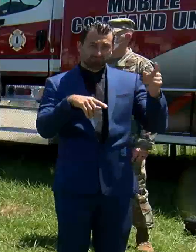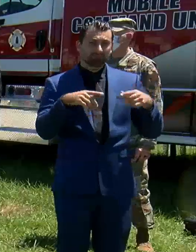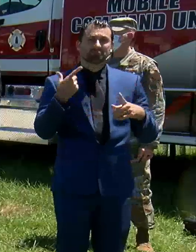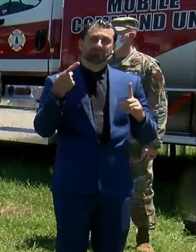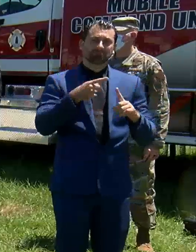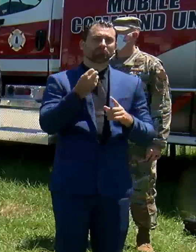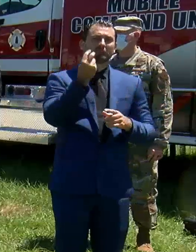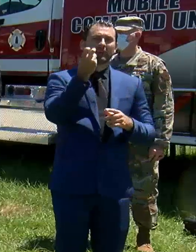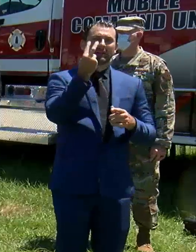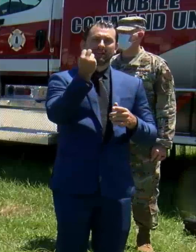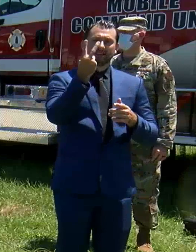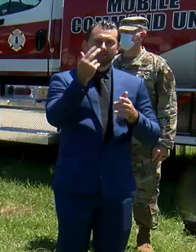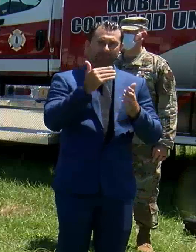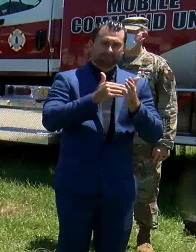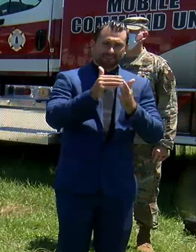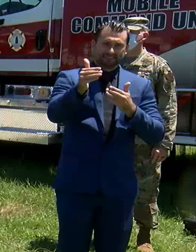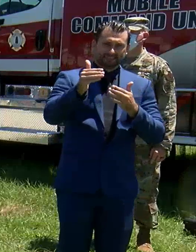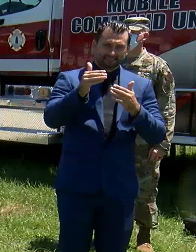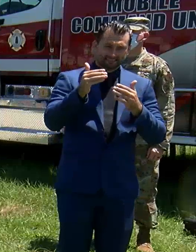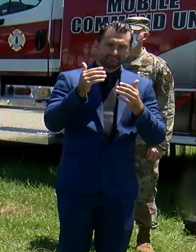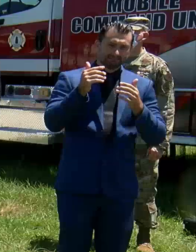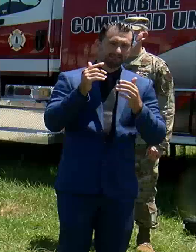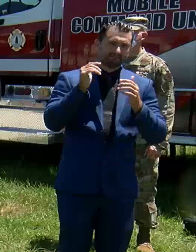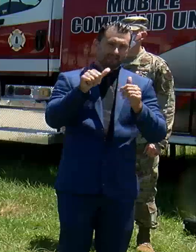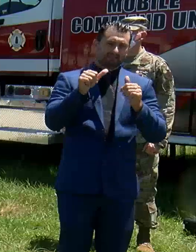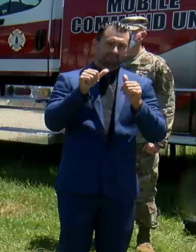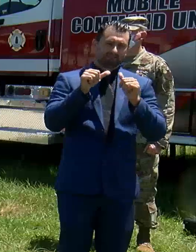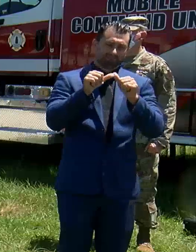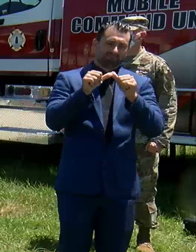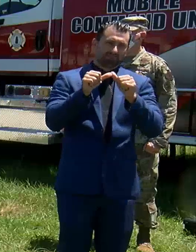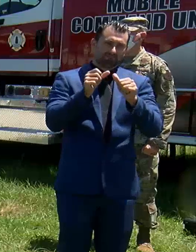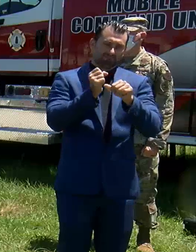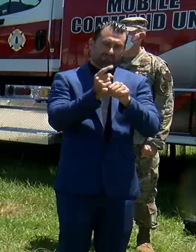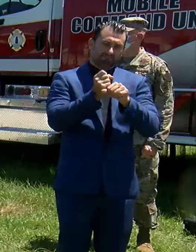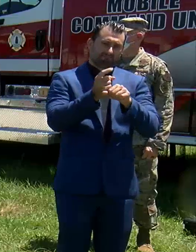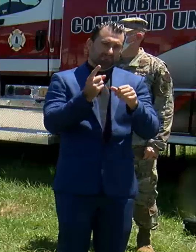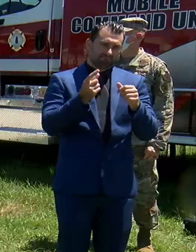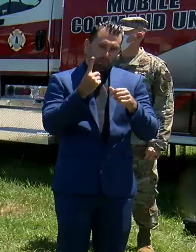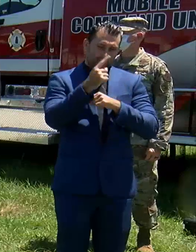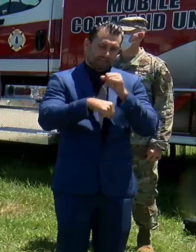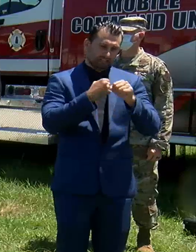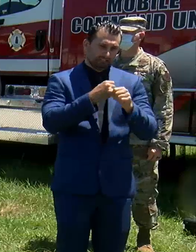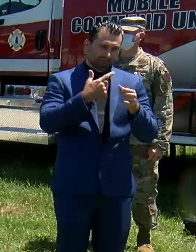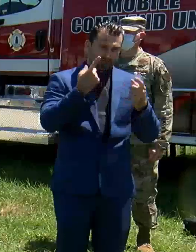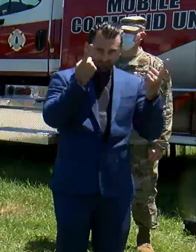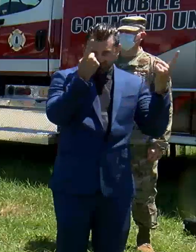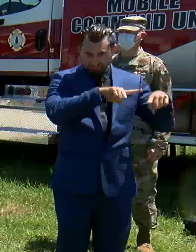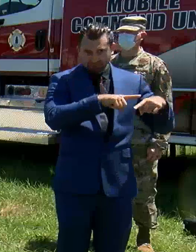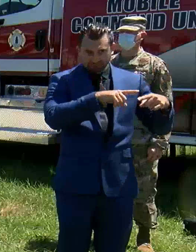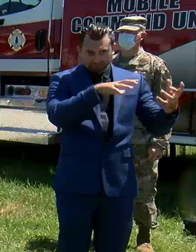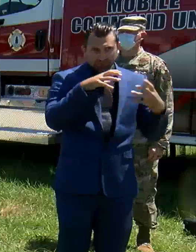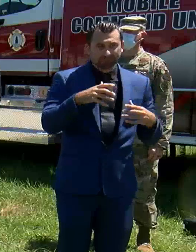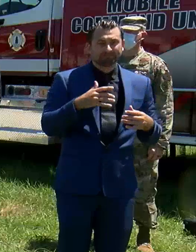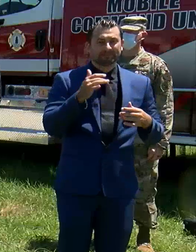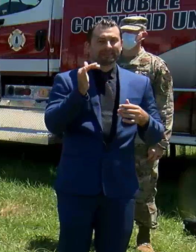long-term deal. And so, we're making sure that we will have the resources that we need as we get into hurricane season. FEMA's been a real